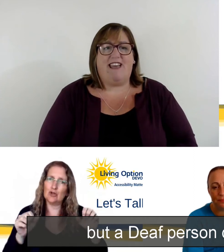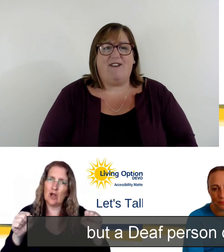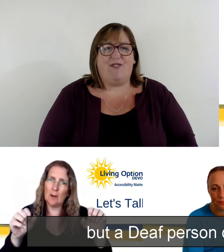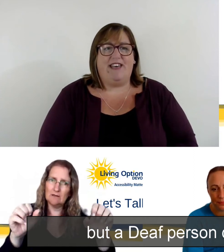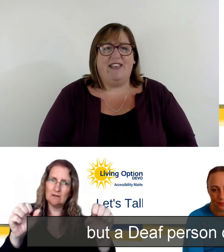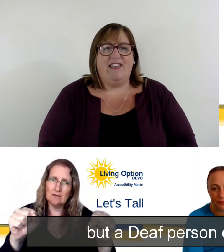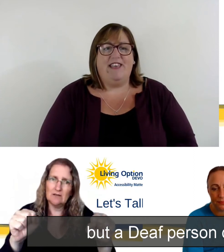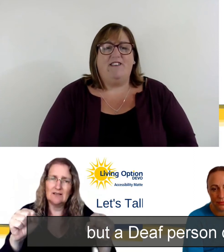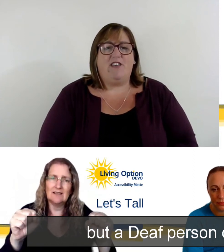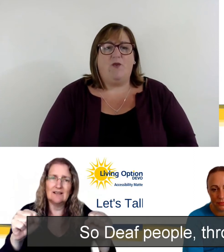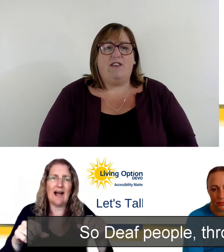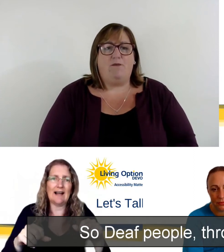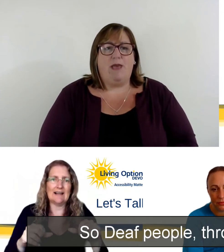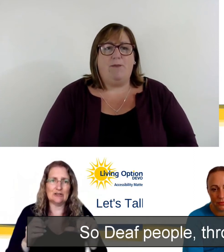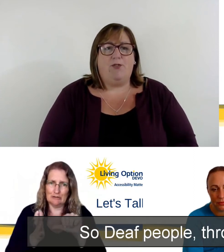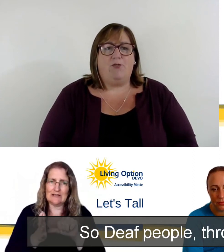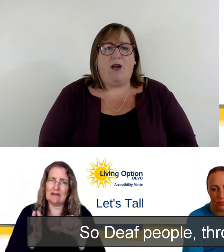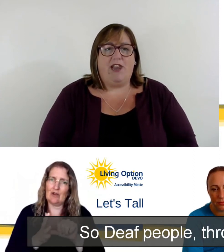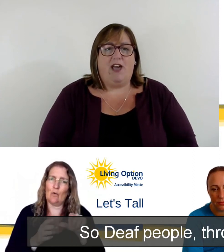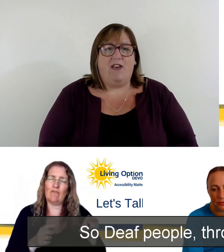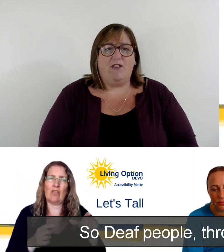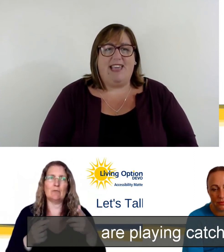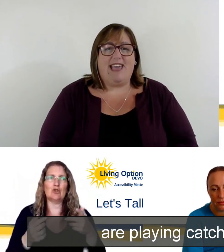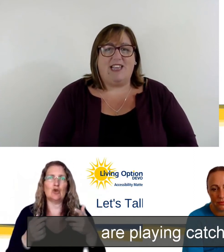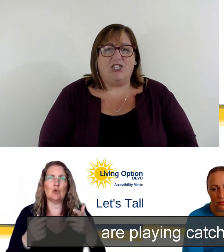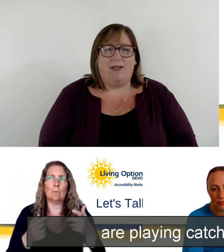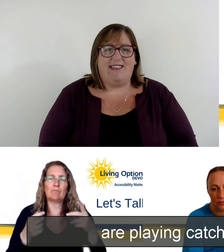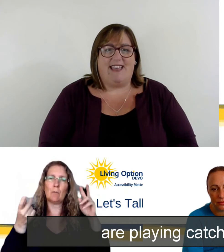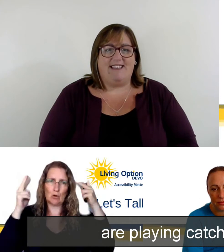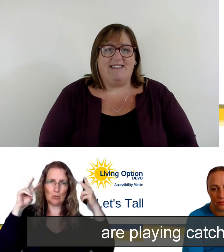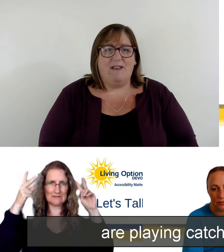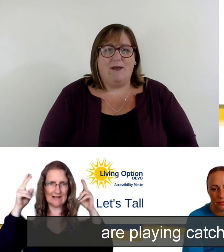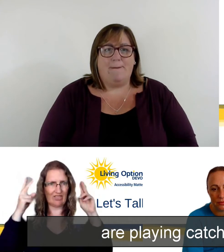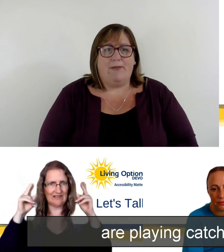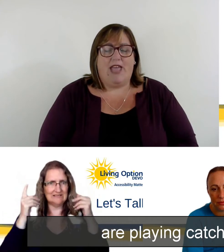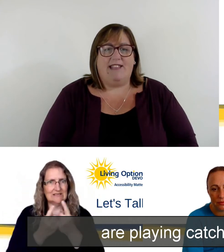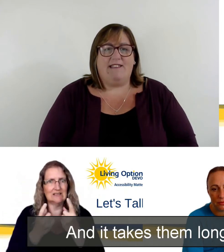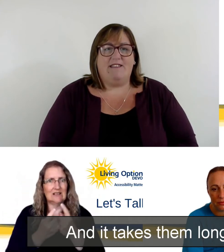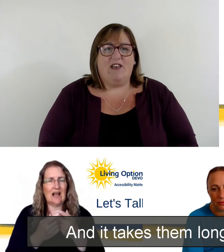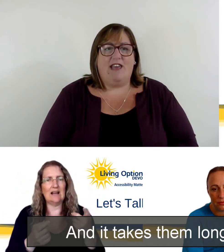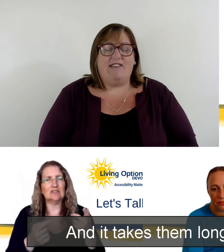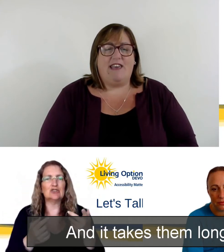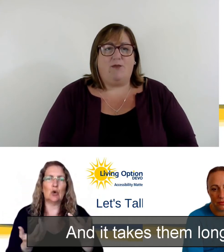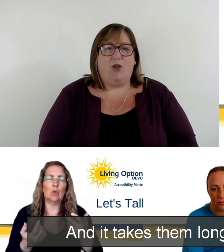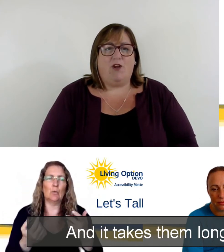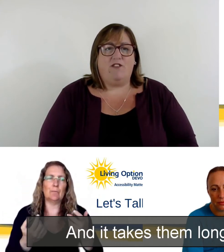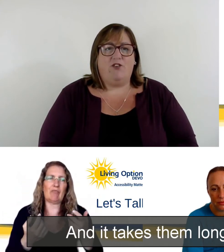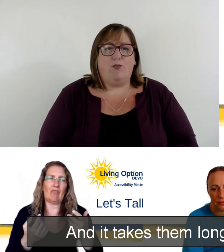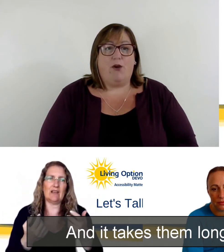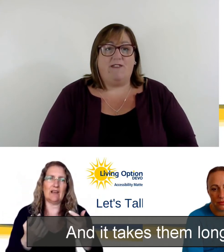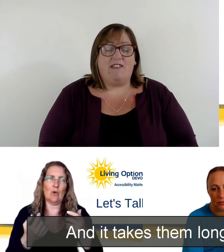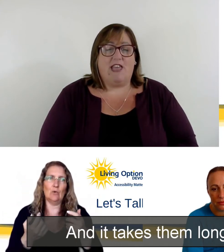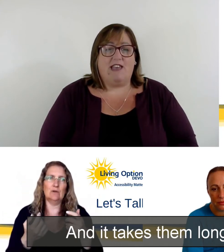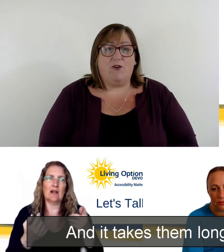person doesn't have that. So deaf people throughout their lives are playing catch up in a sense, and it takes them longer